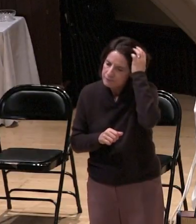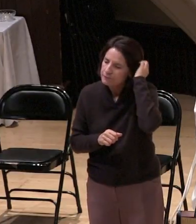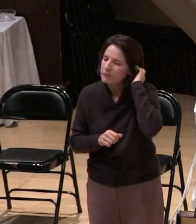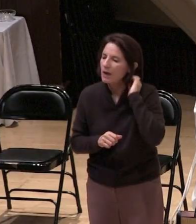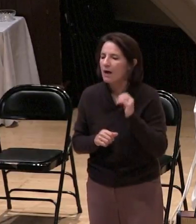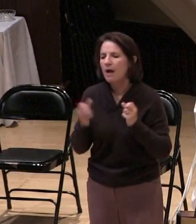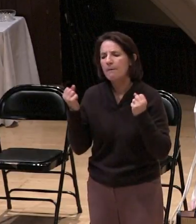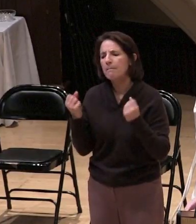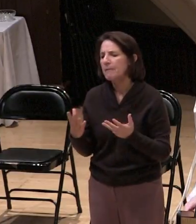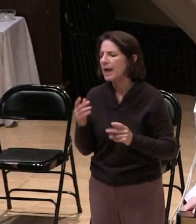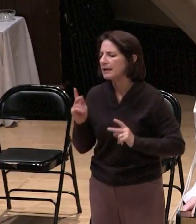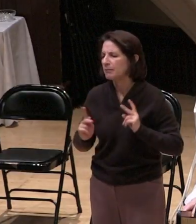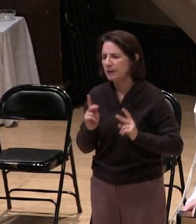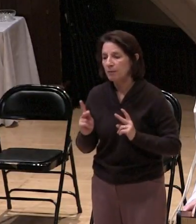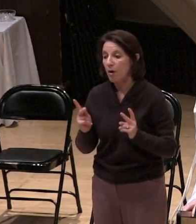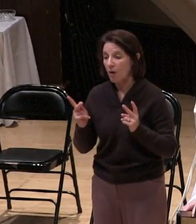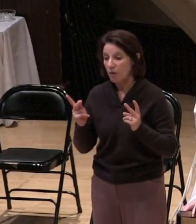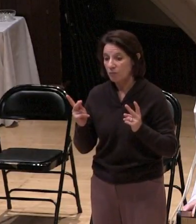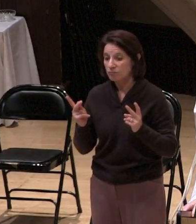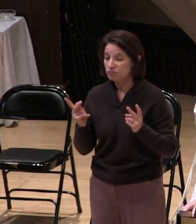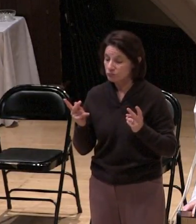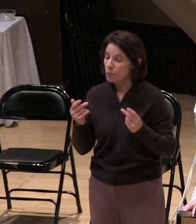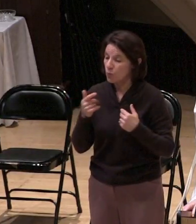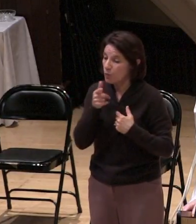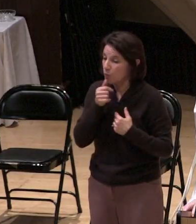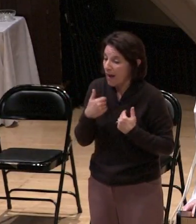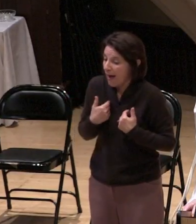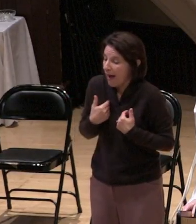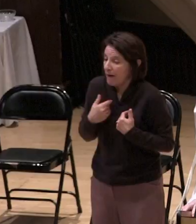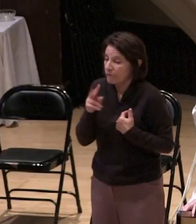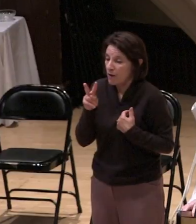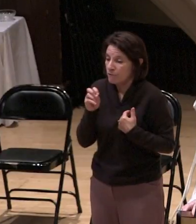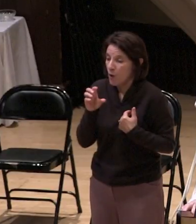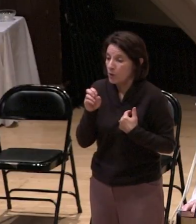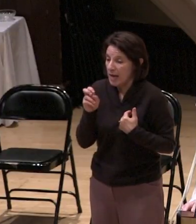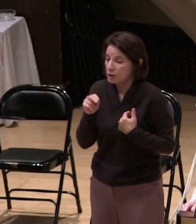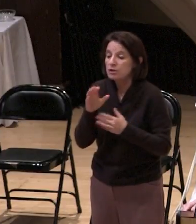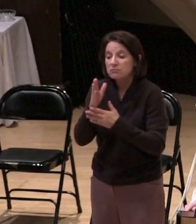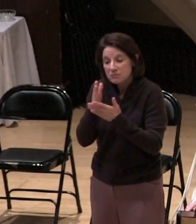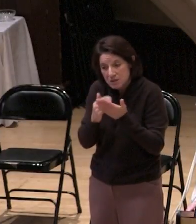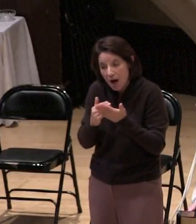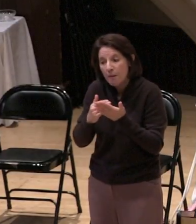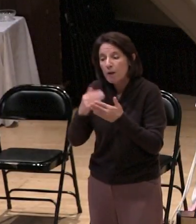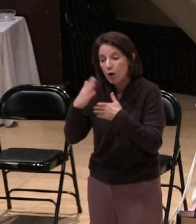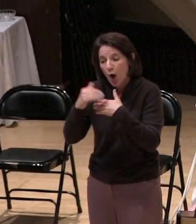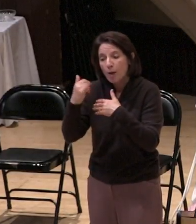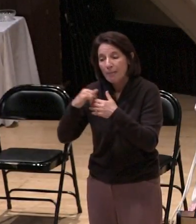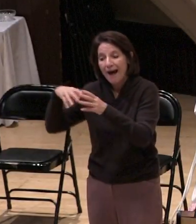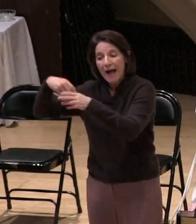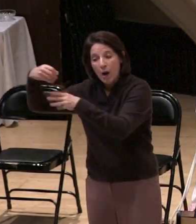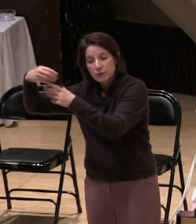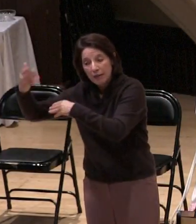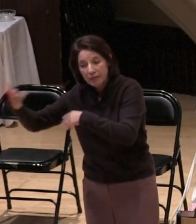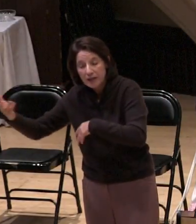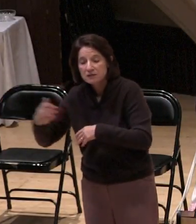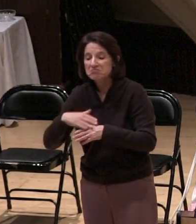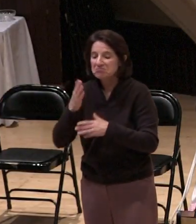There are many people who have vocations, some called by external circumstances, some called by